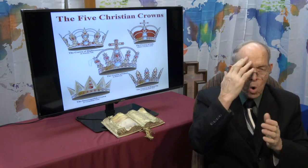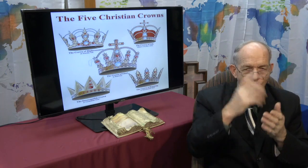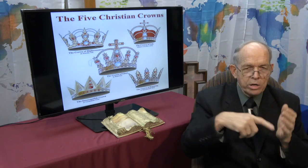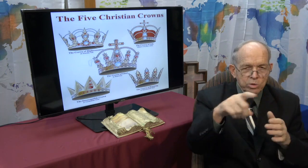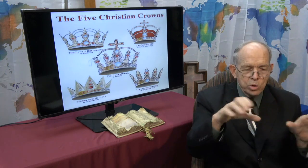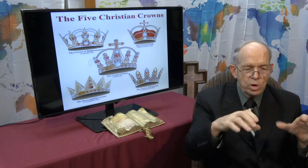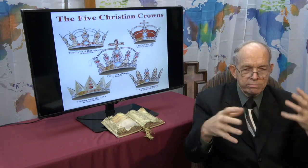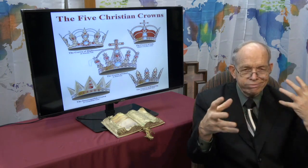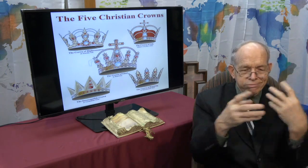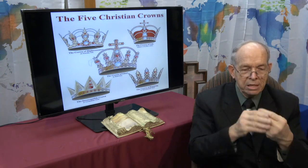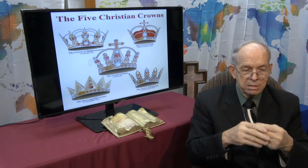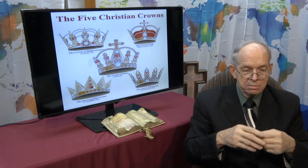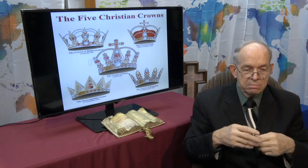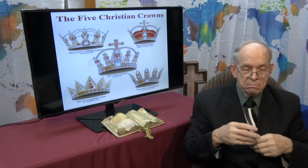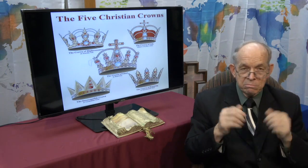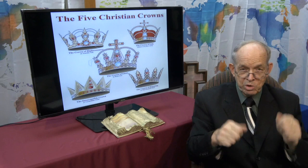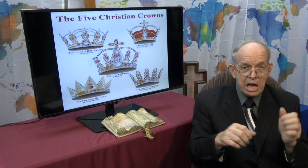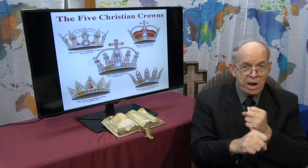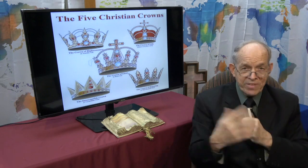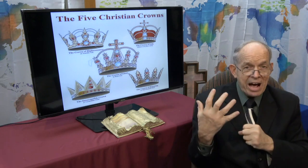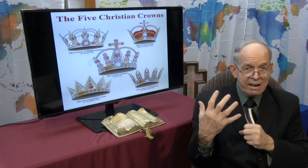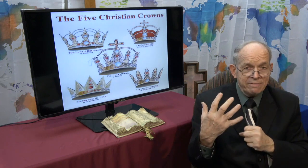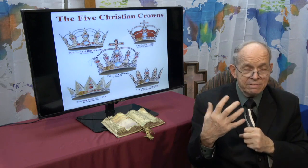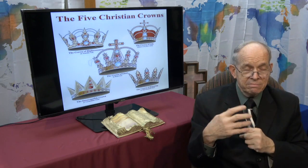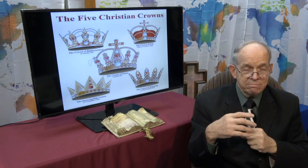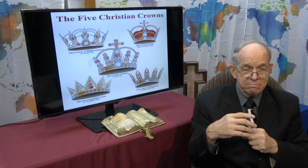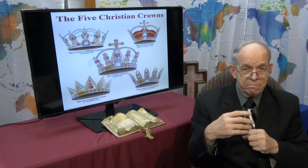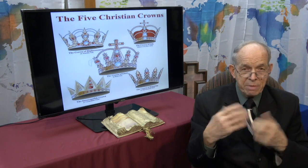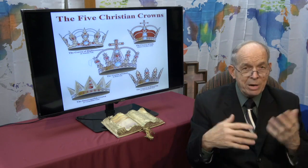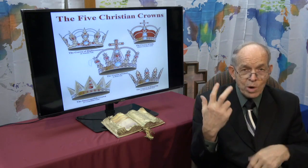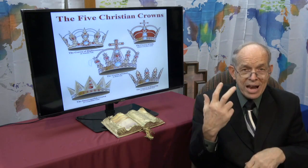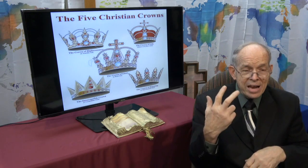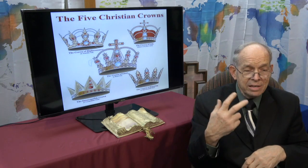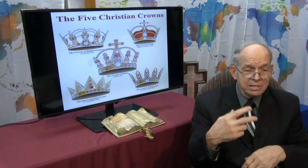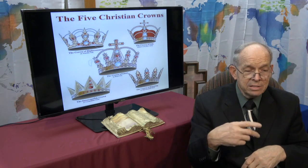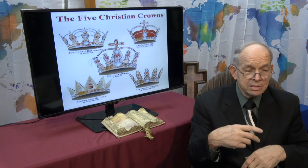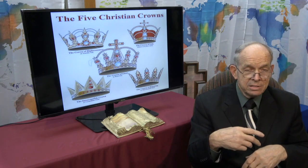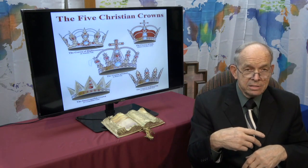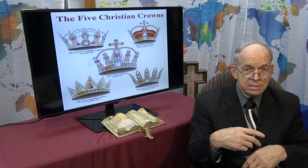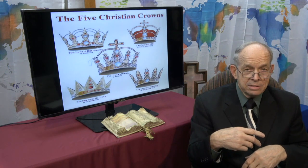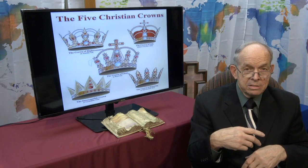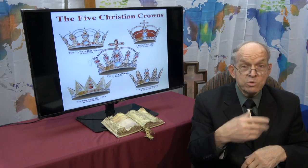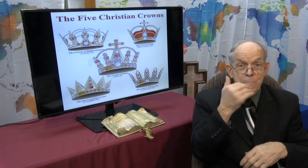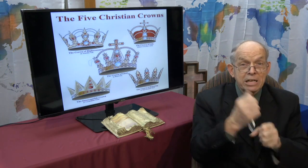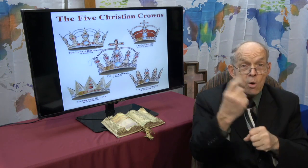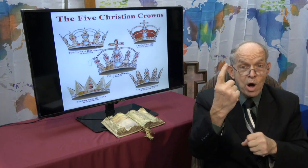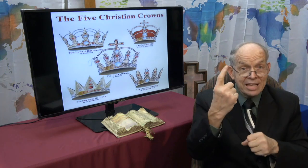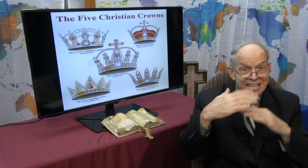what you're doing. You came at 5, maybe 3. You better run at